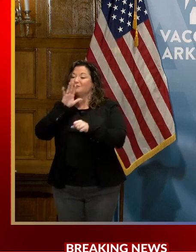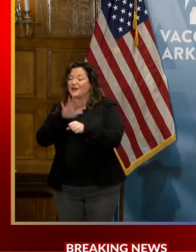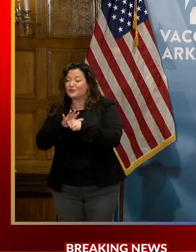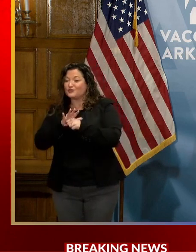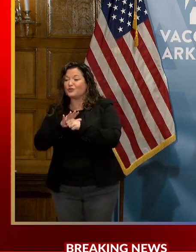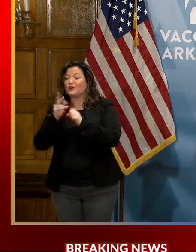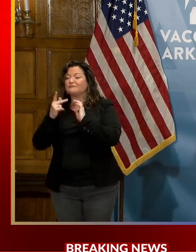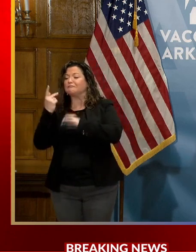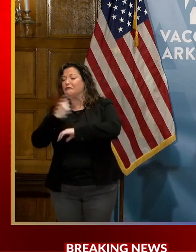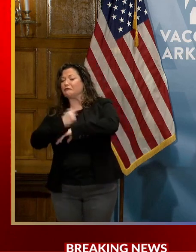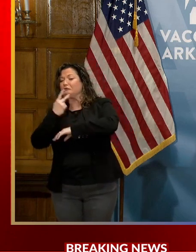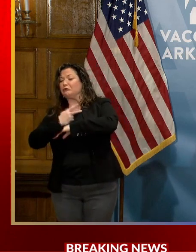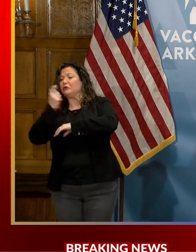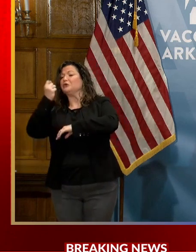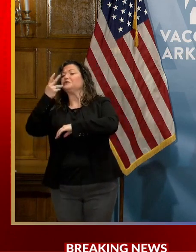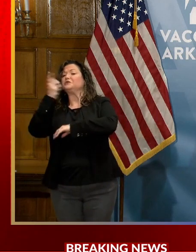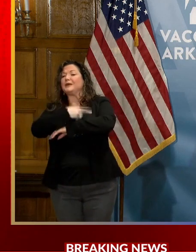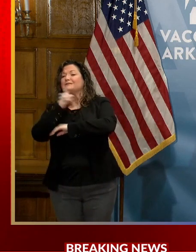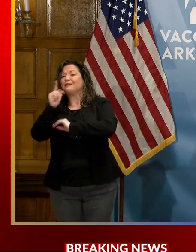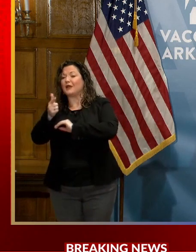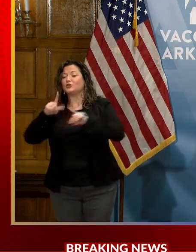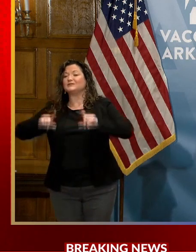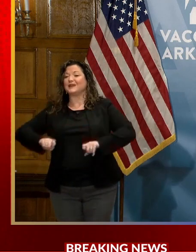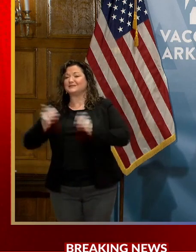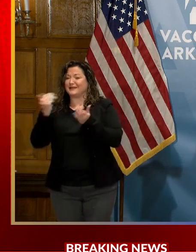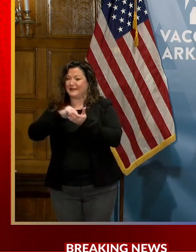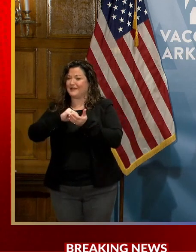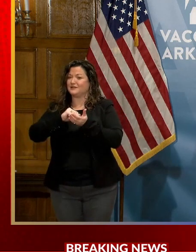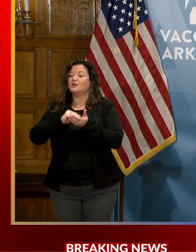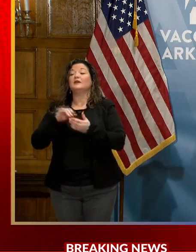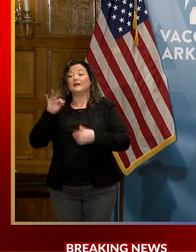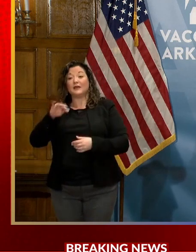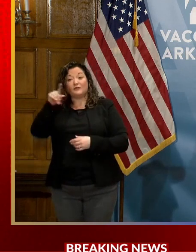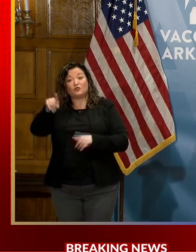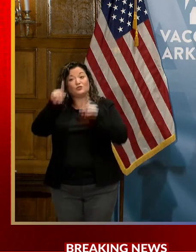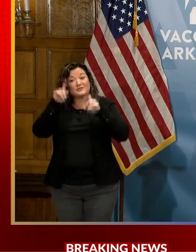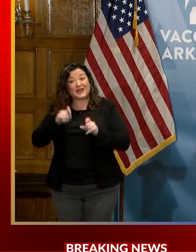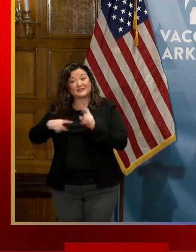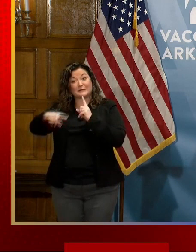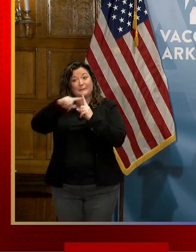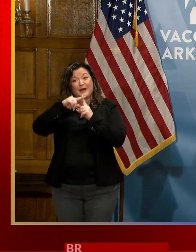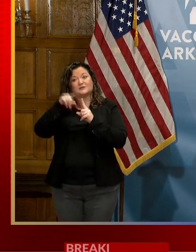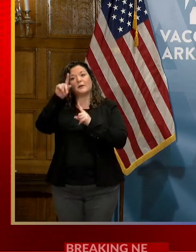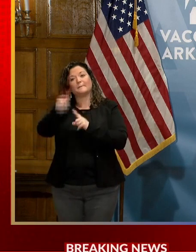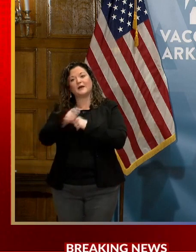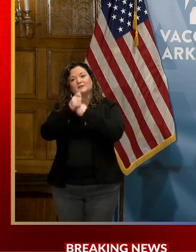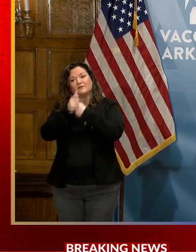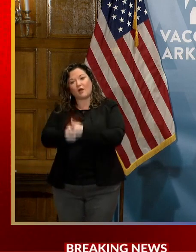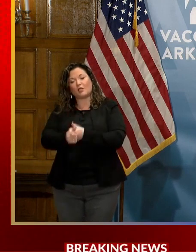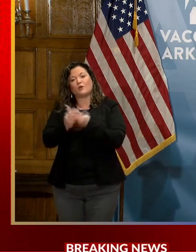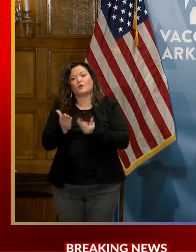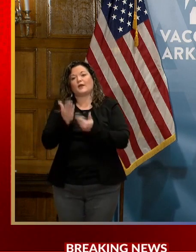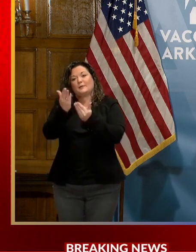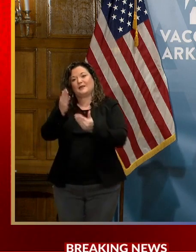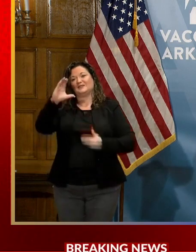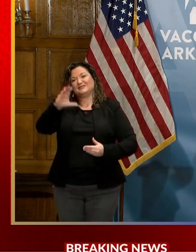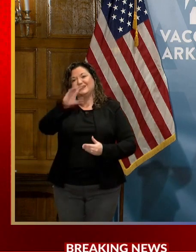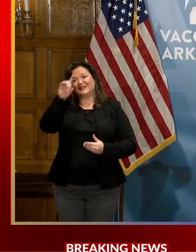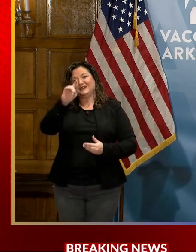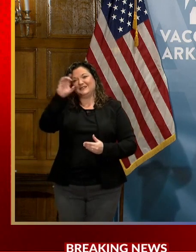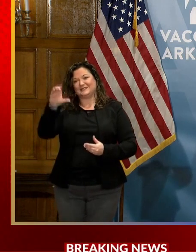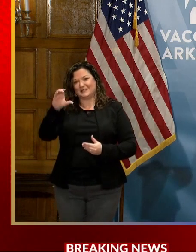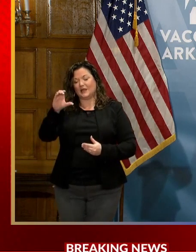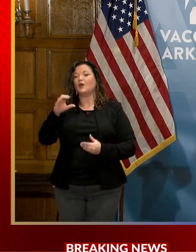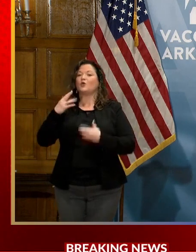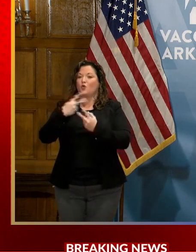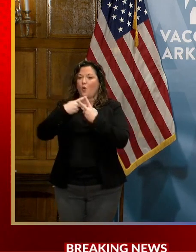then. It's also very important that if you test positive, you follow the CDC recommendations for quarantine, right? So knowing that you're